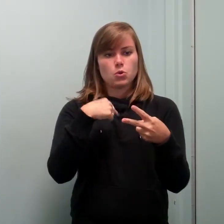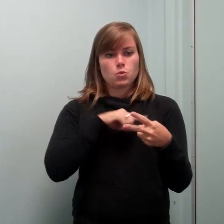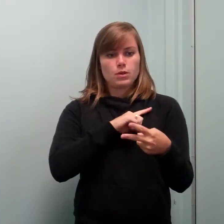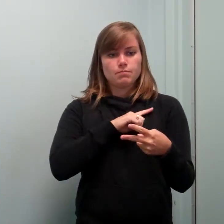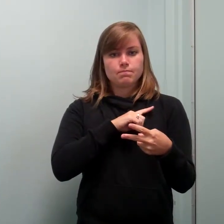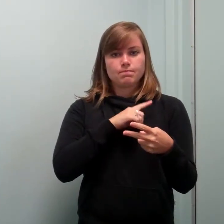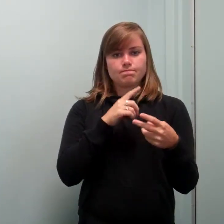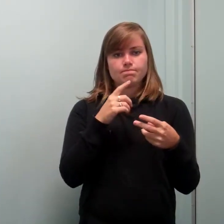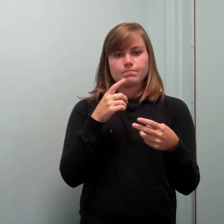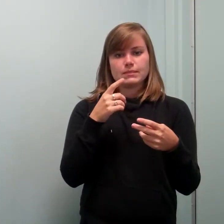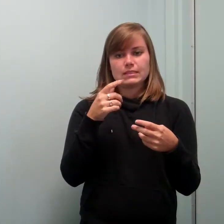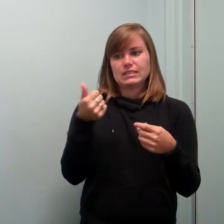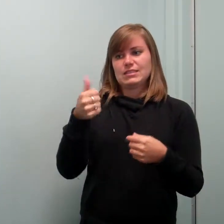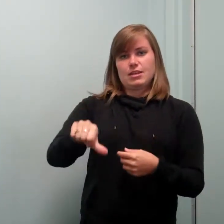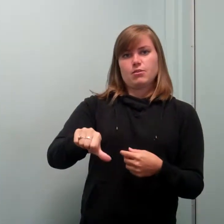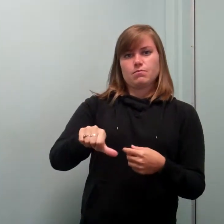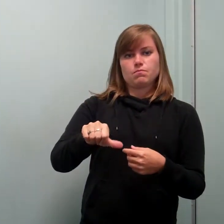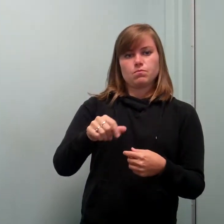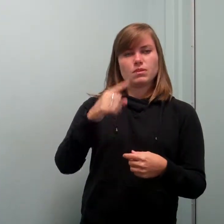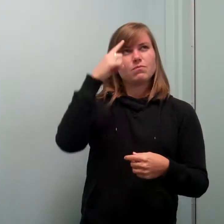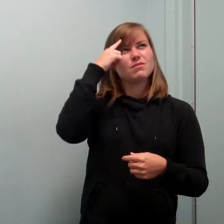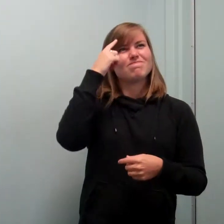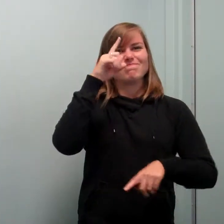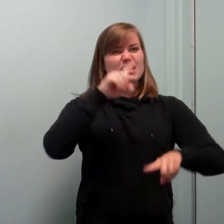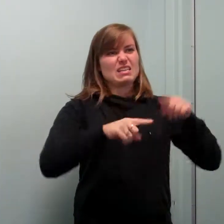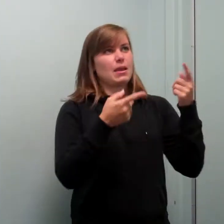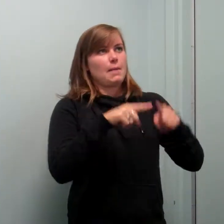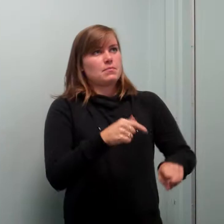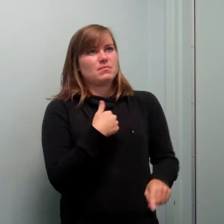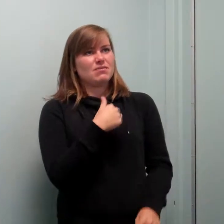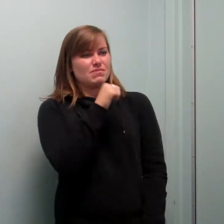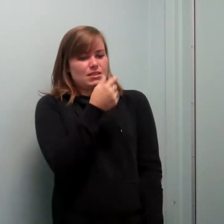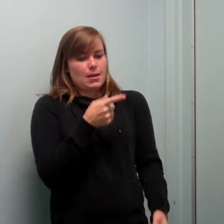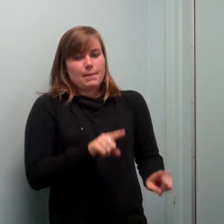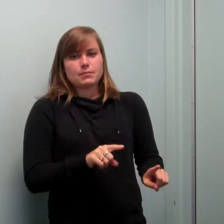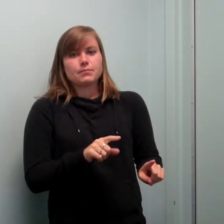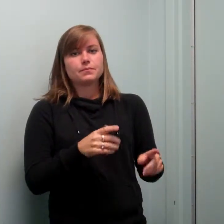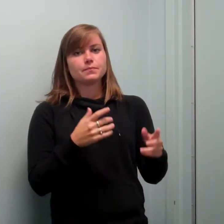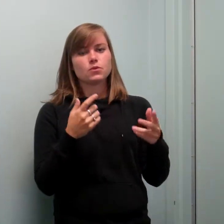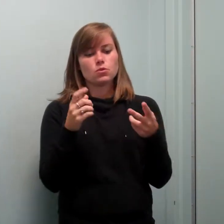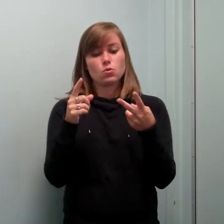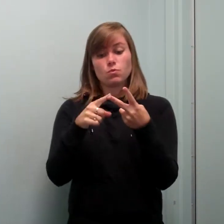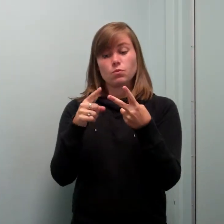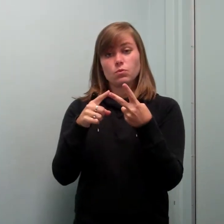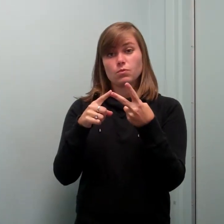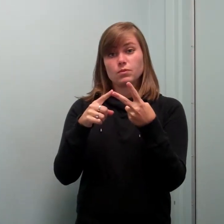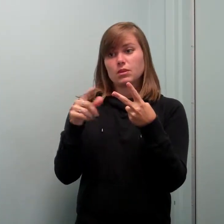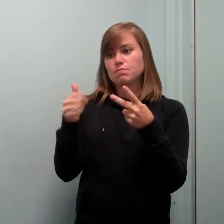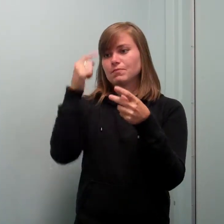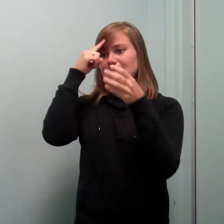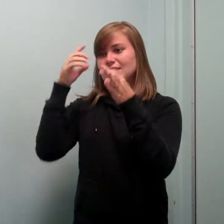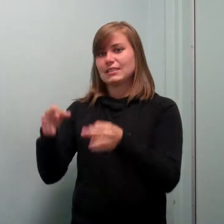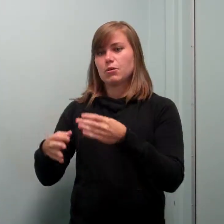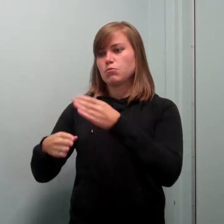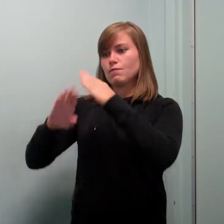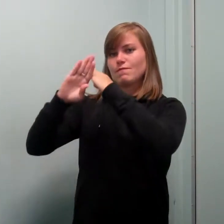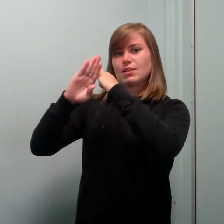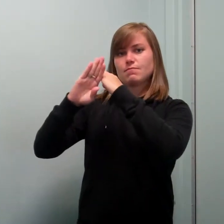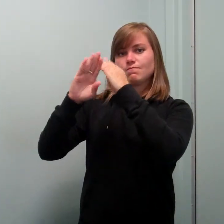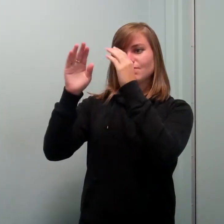me, it's never going to happen to me. Or we decide that we're going to prevent dementia, and it will never happen to us because we are going to do